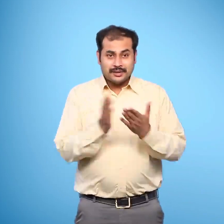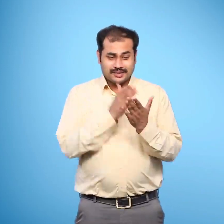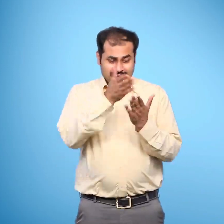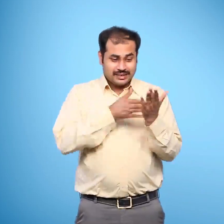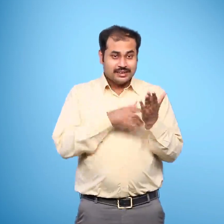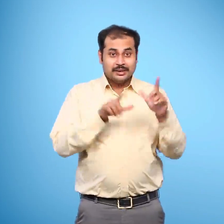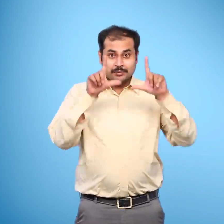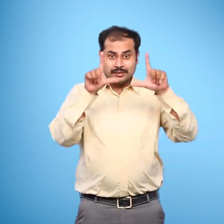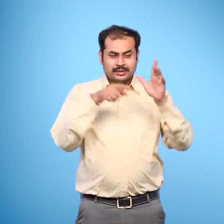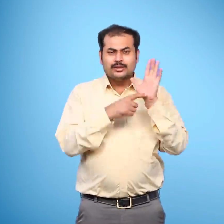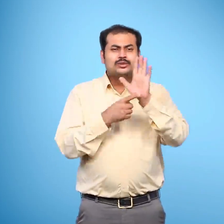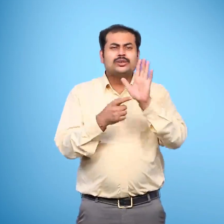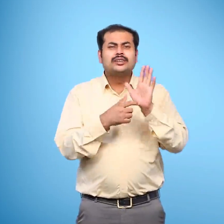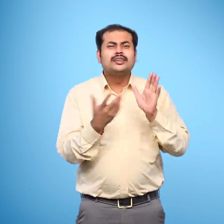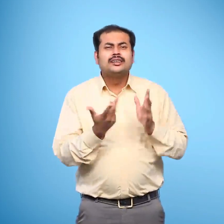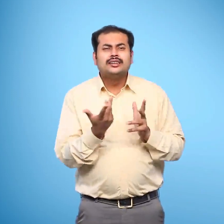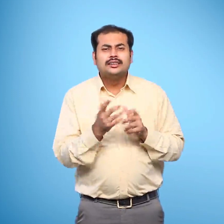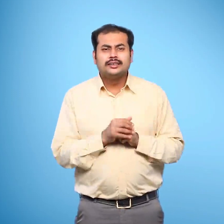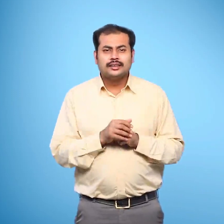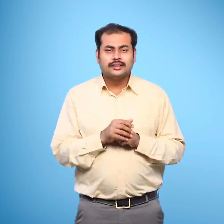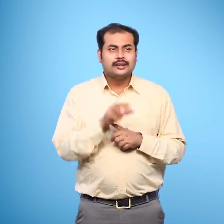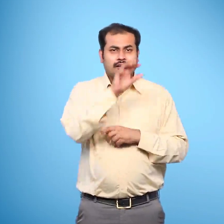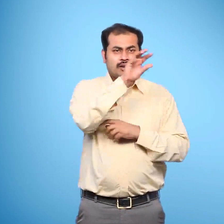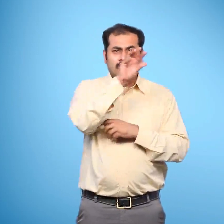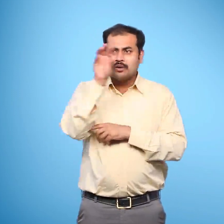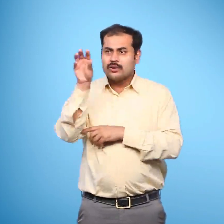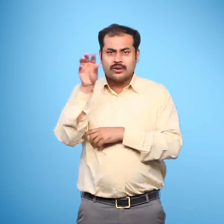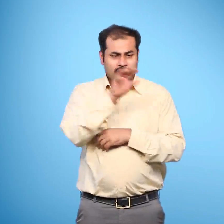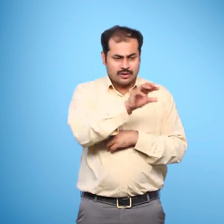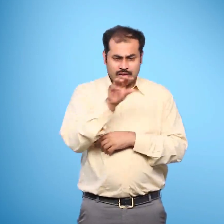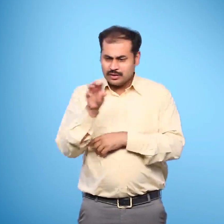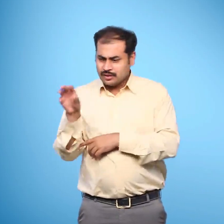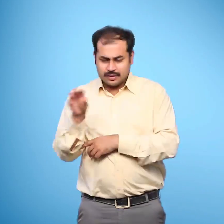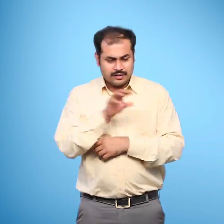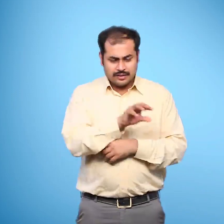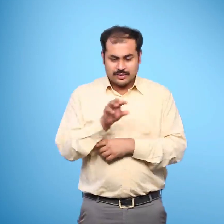Picture on this page shows 9 holes arranged in 3 lines.